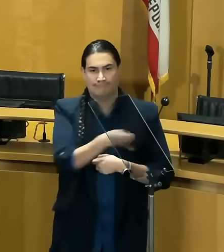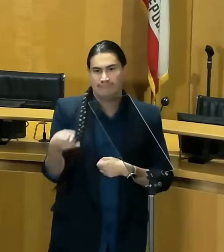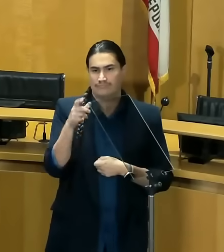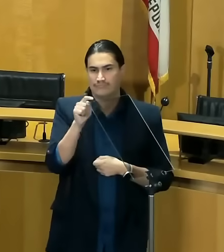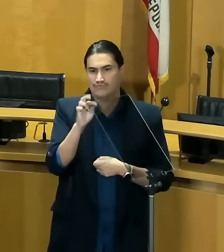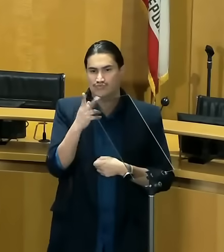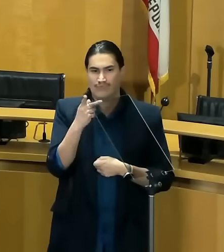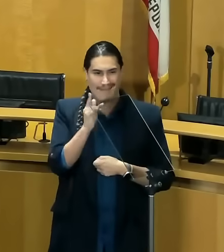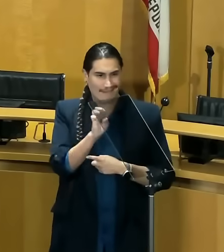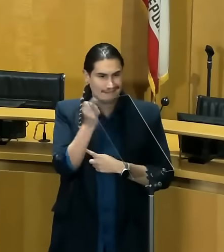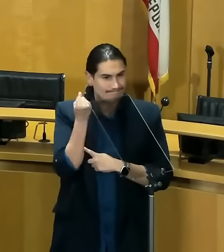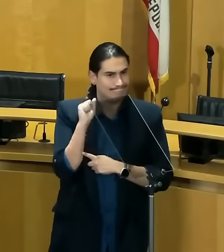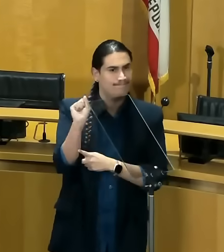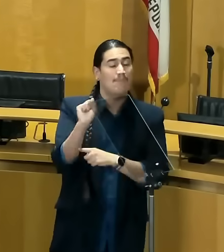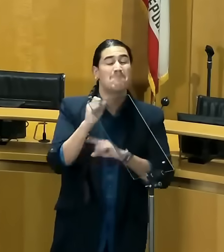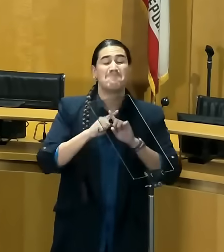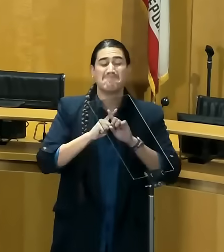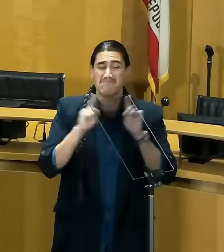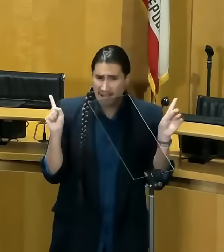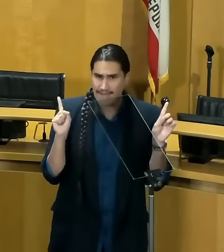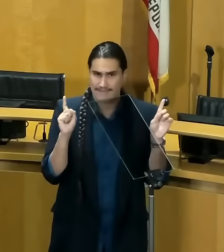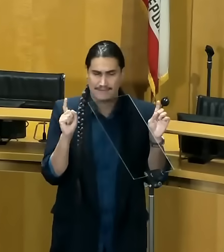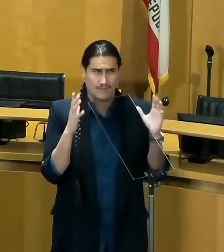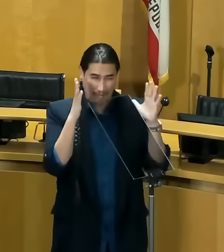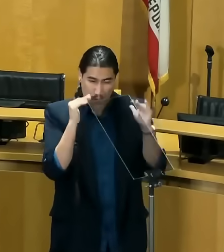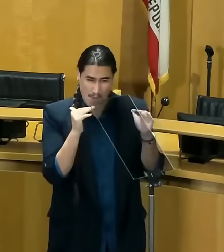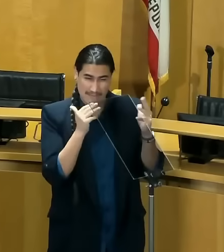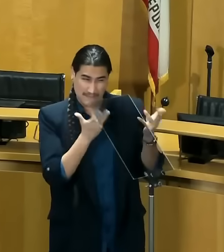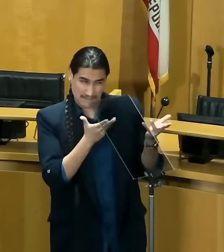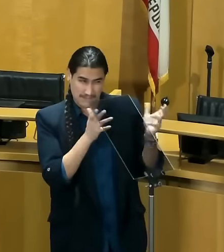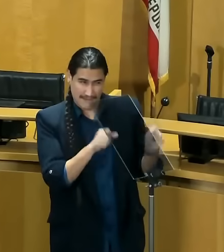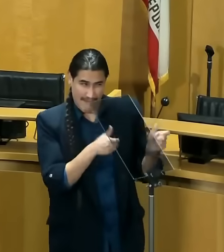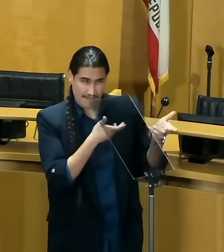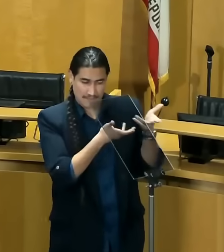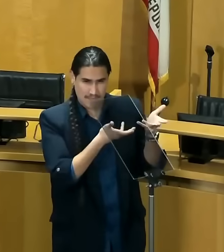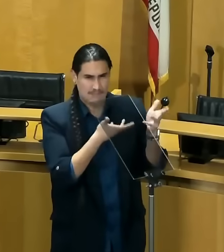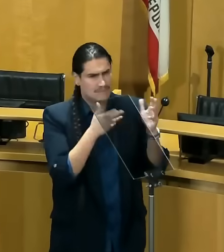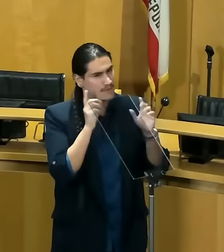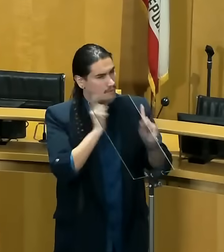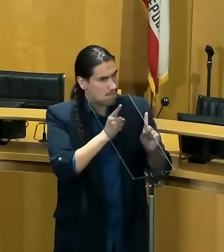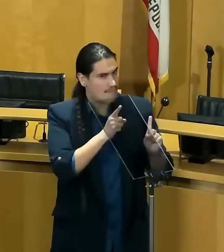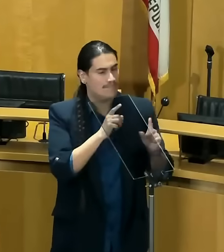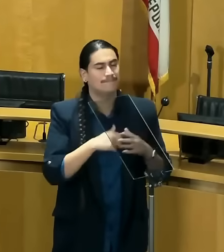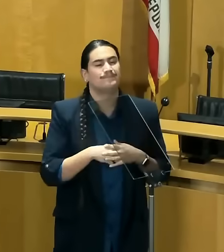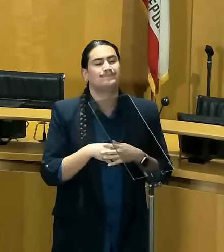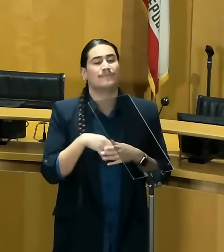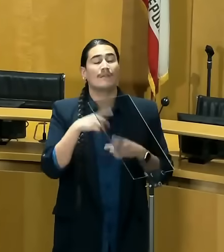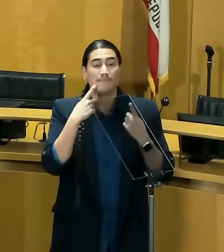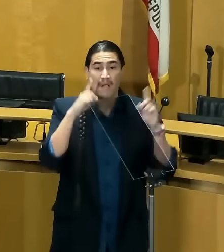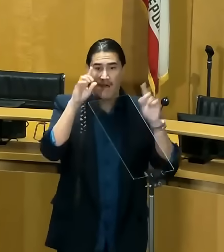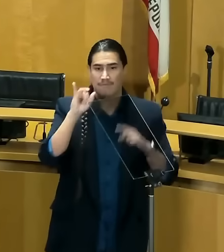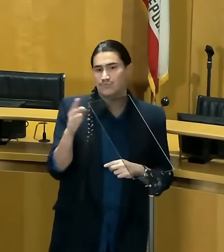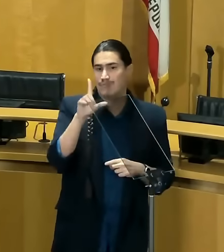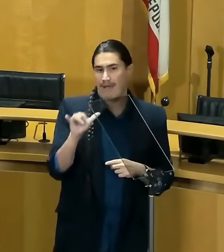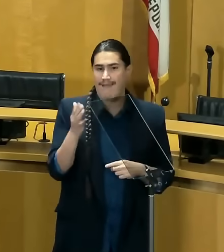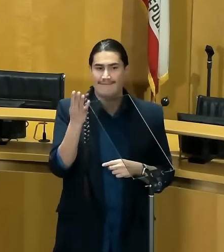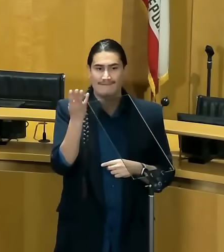hoping that we would be able to keep talking. So on July 14th,